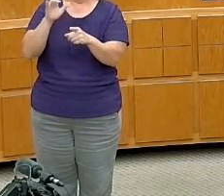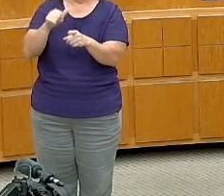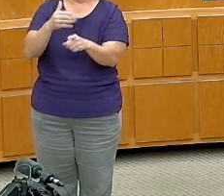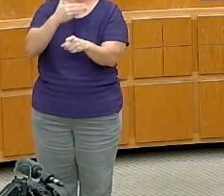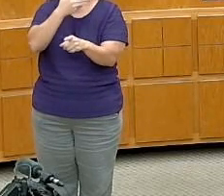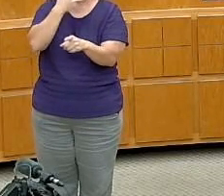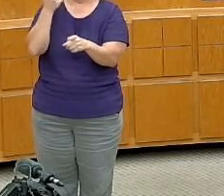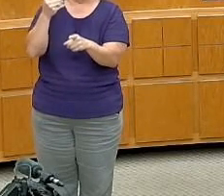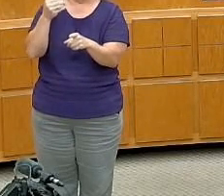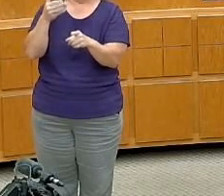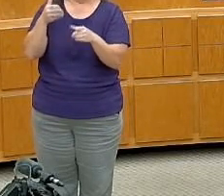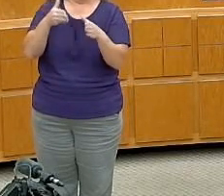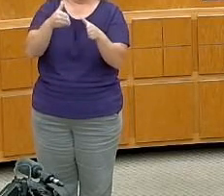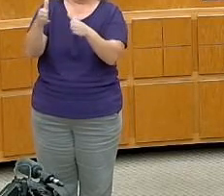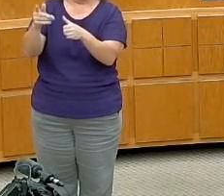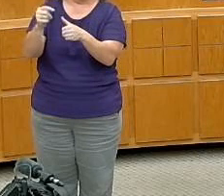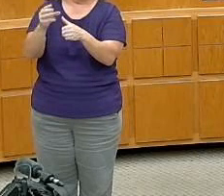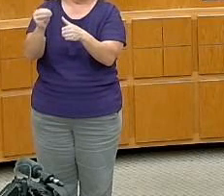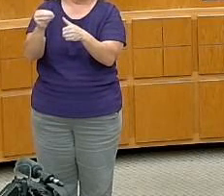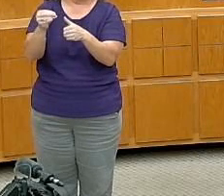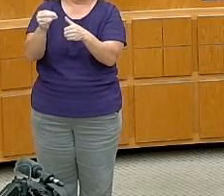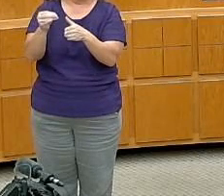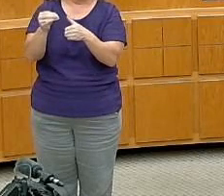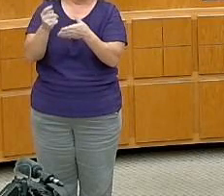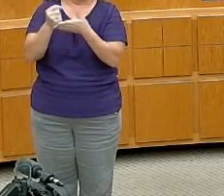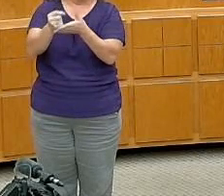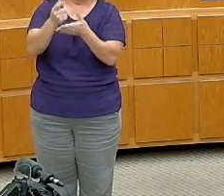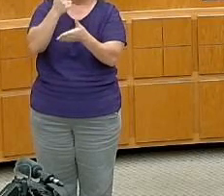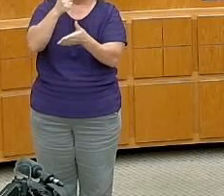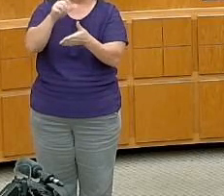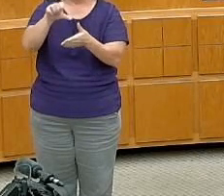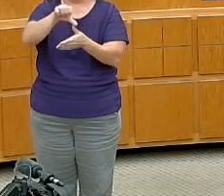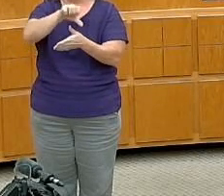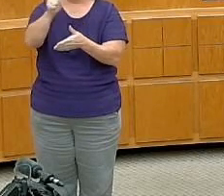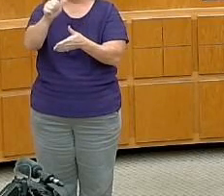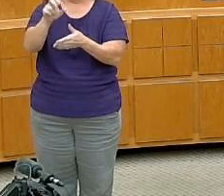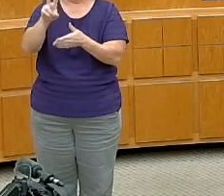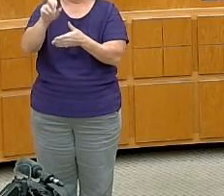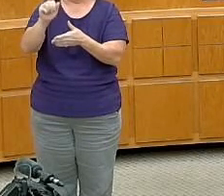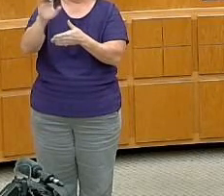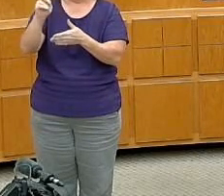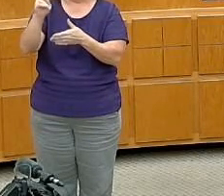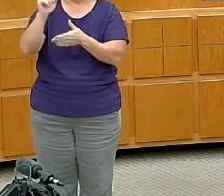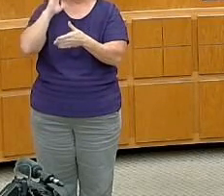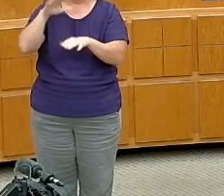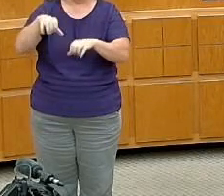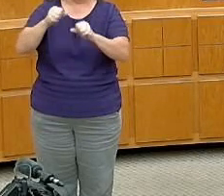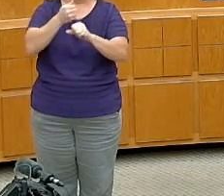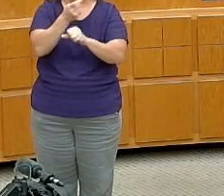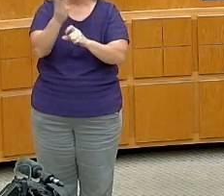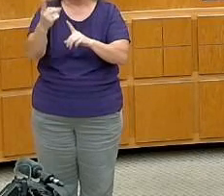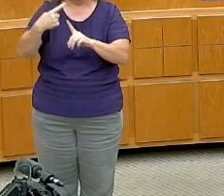take some more months. And also vaccine trials also take several months.